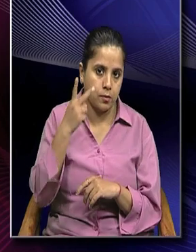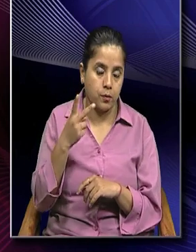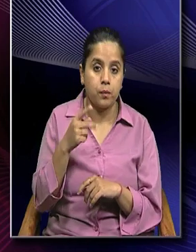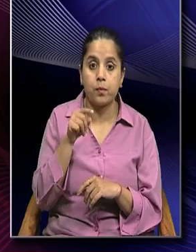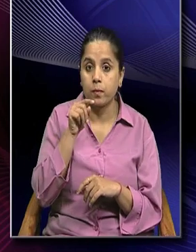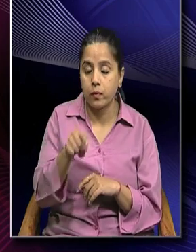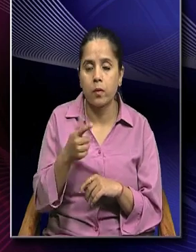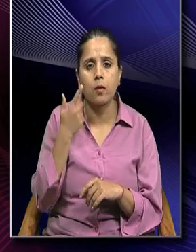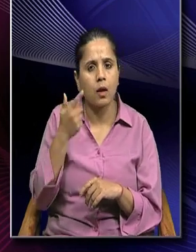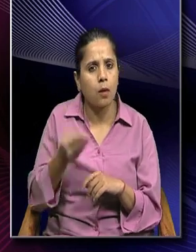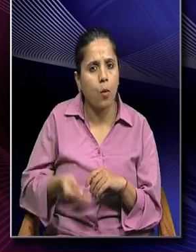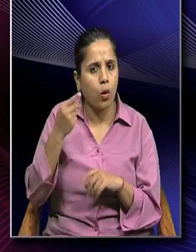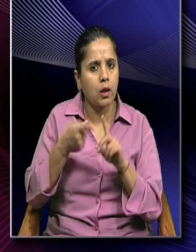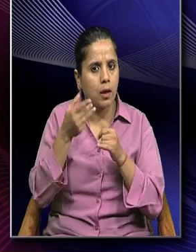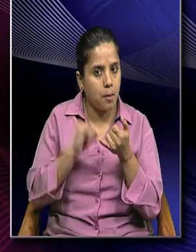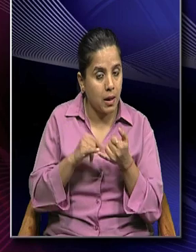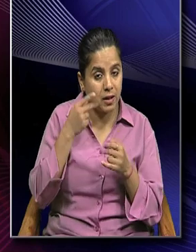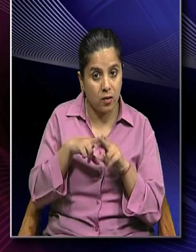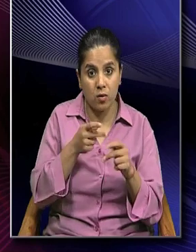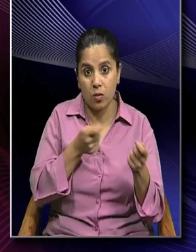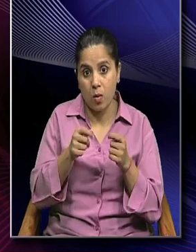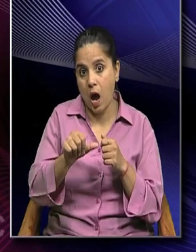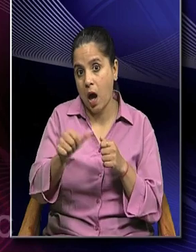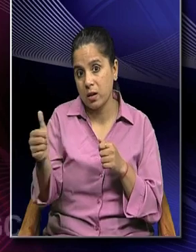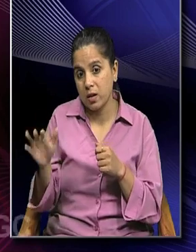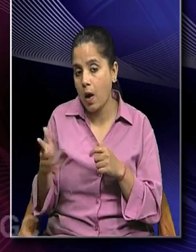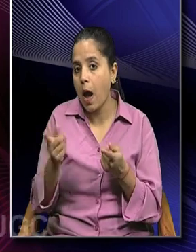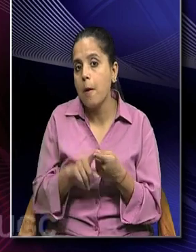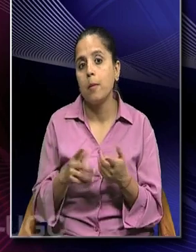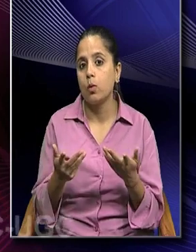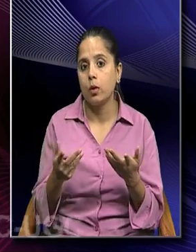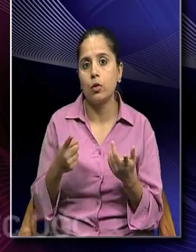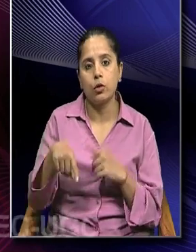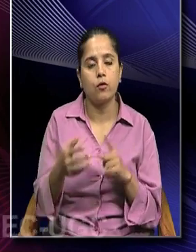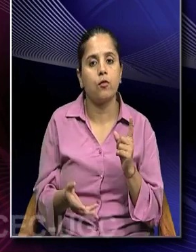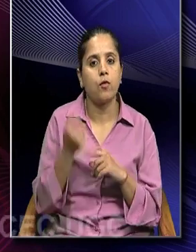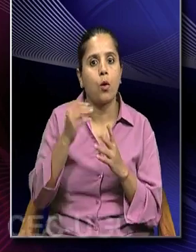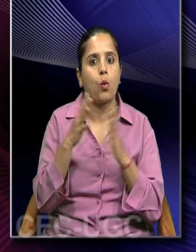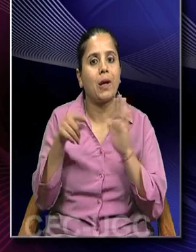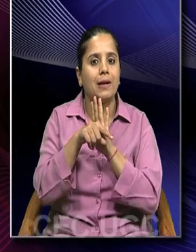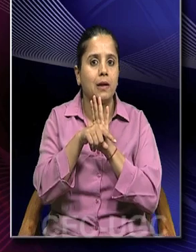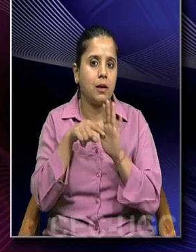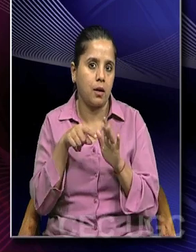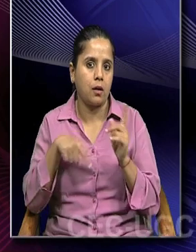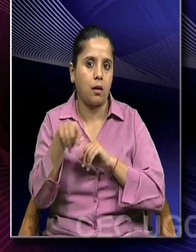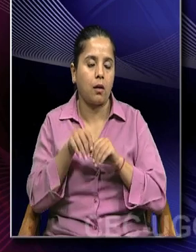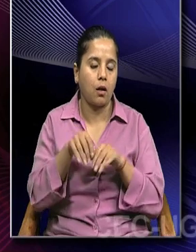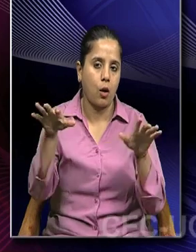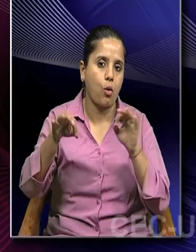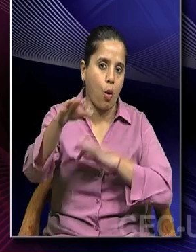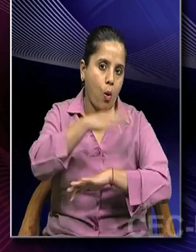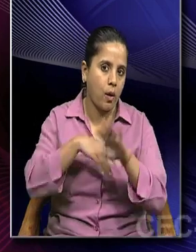So, the intensity of tamas, if it is dominating other two, what will happen? You will find lot of negative energy spreading in the